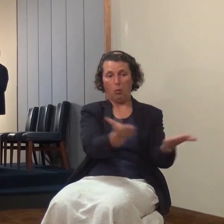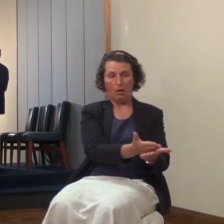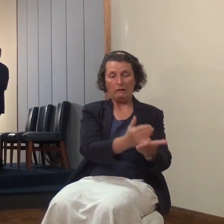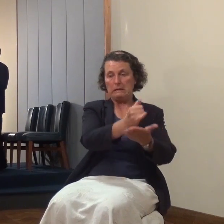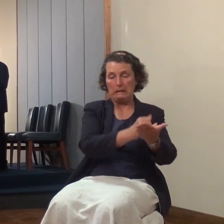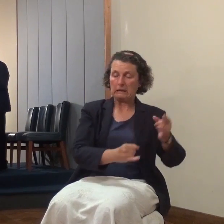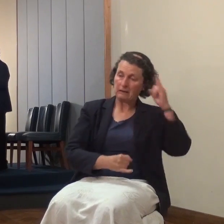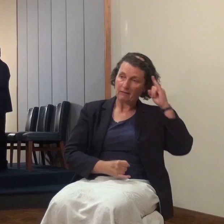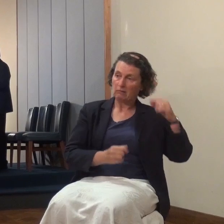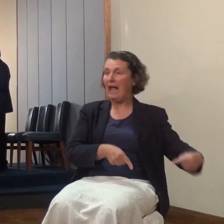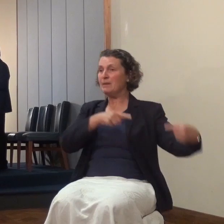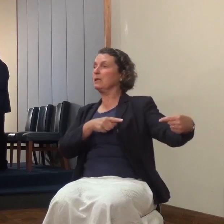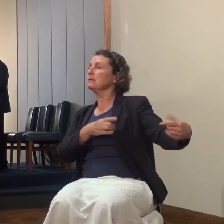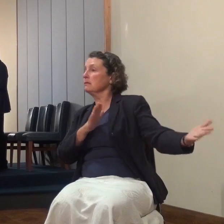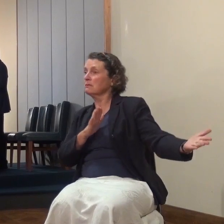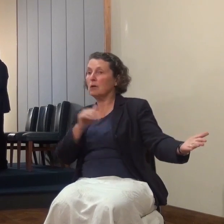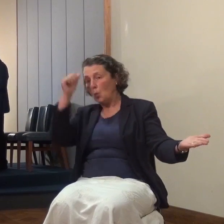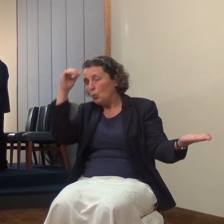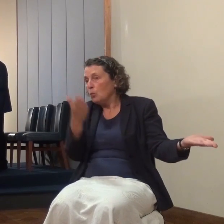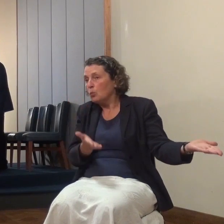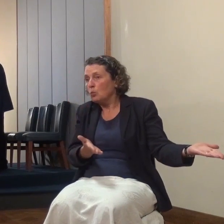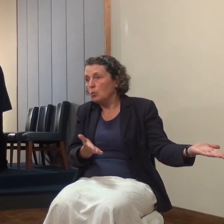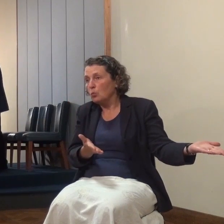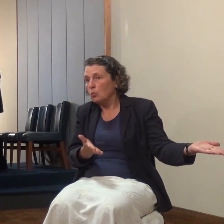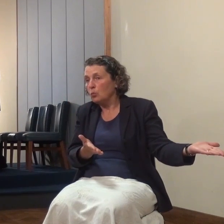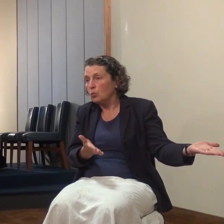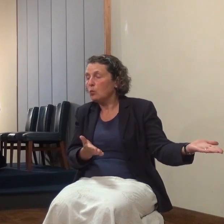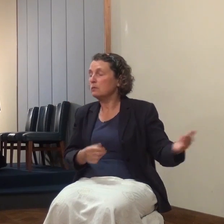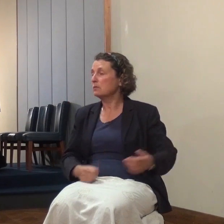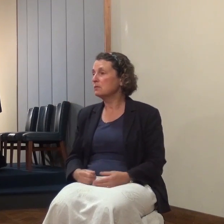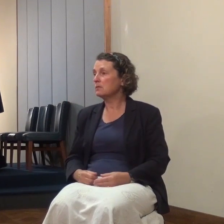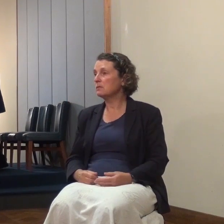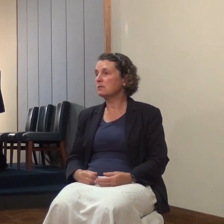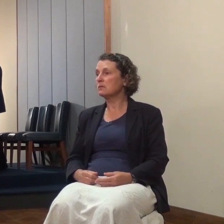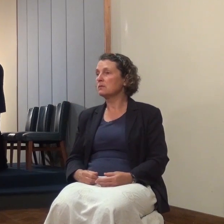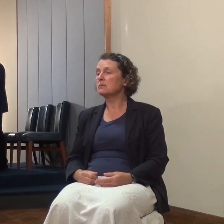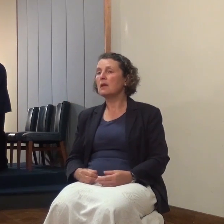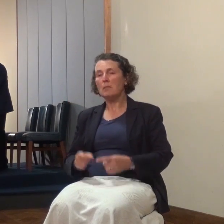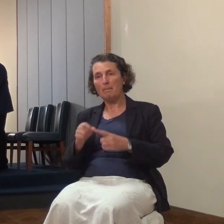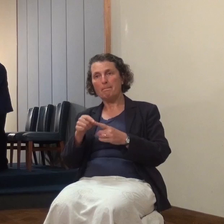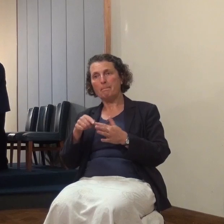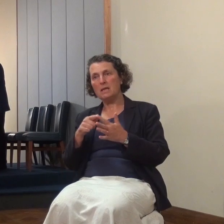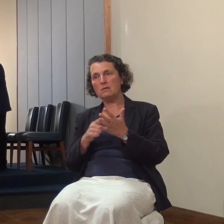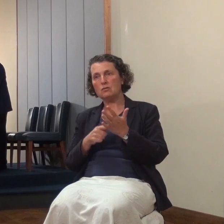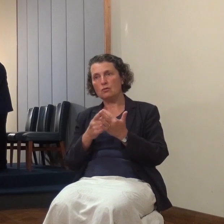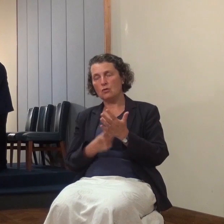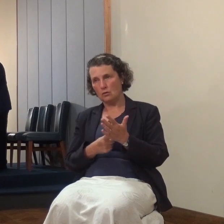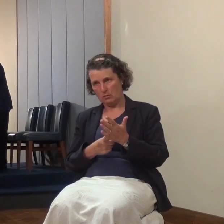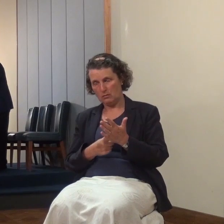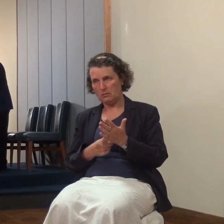us, a sinful world that is under the sway of the evil one. Peter remarks about the